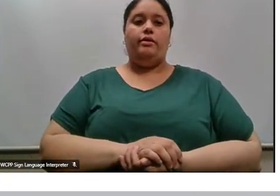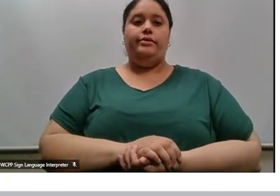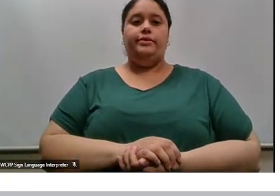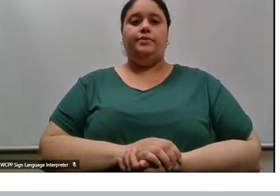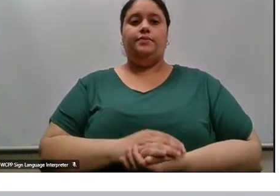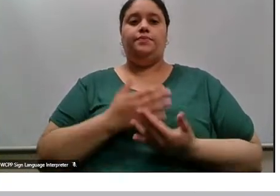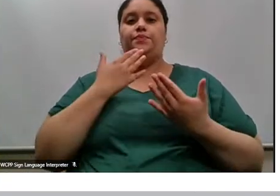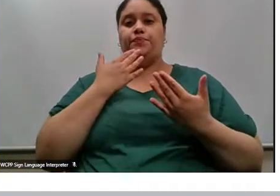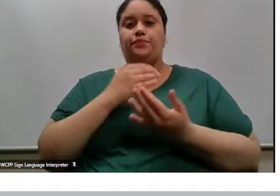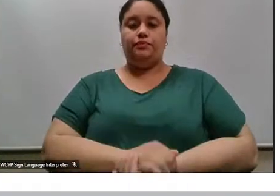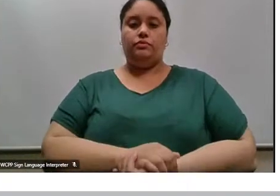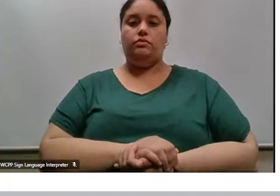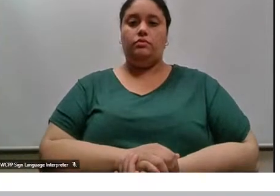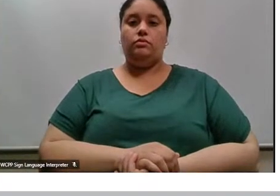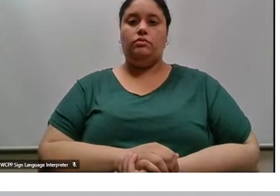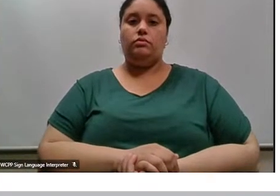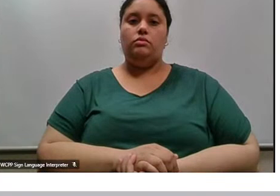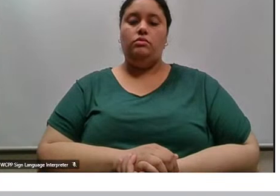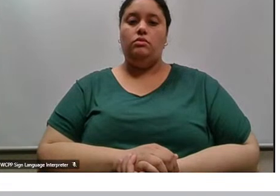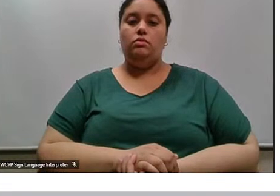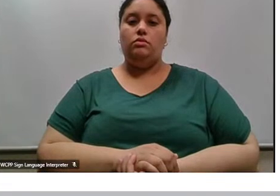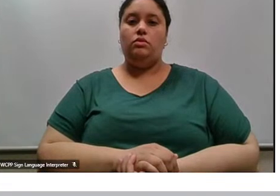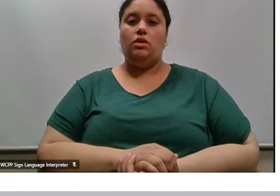you, Chair.